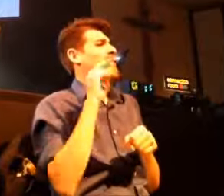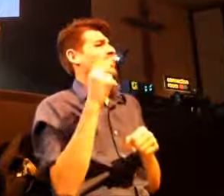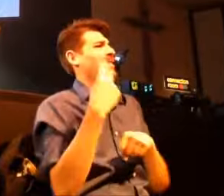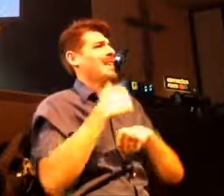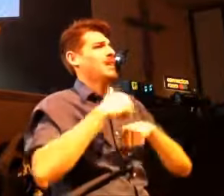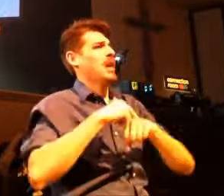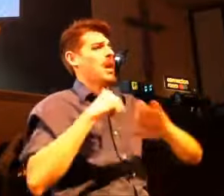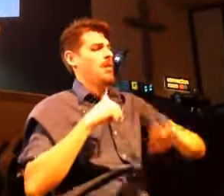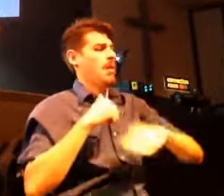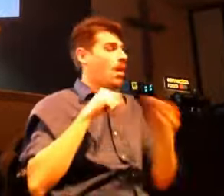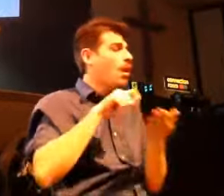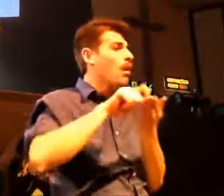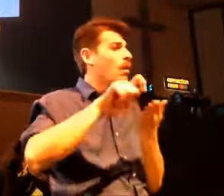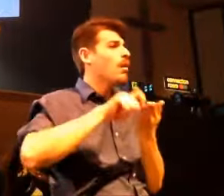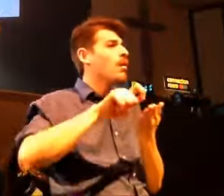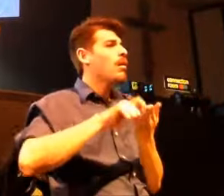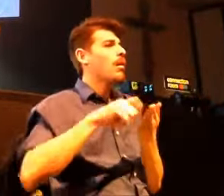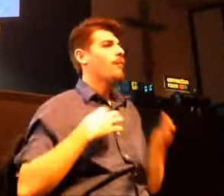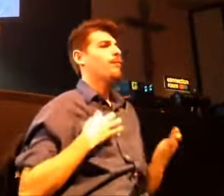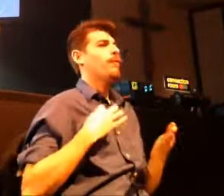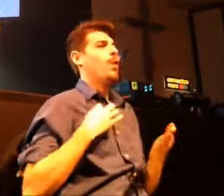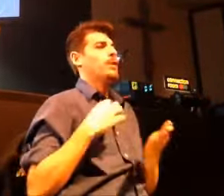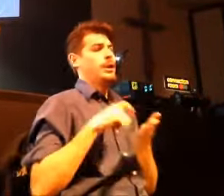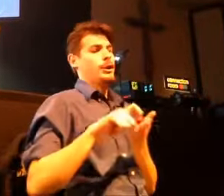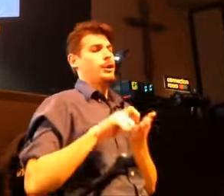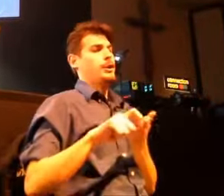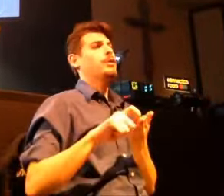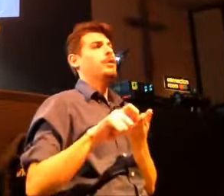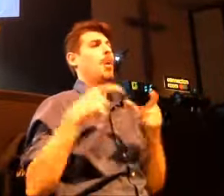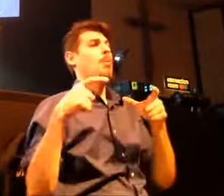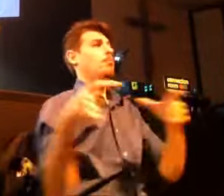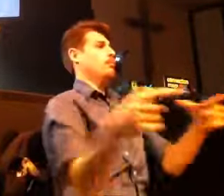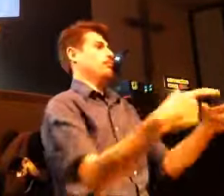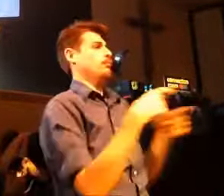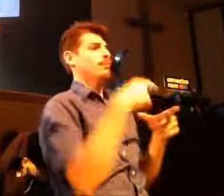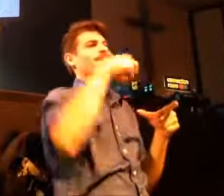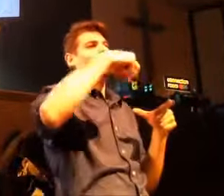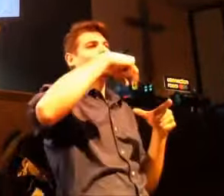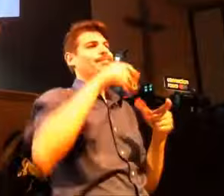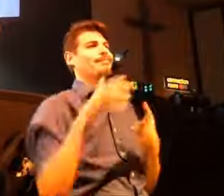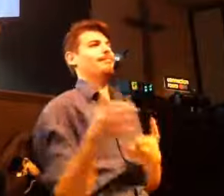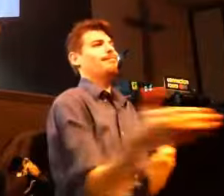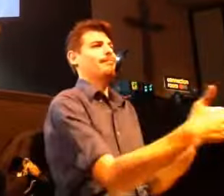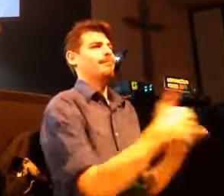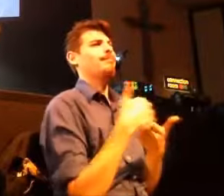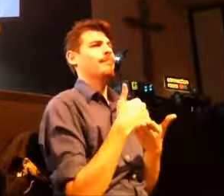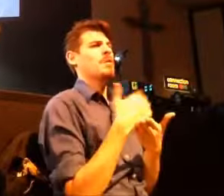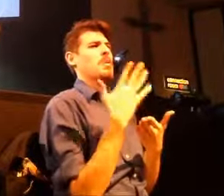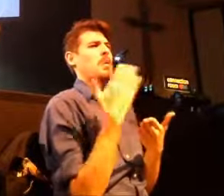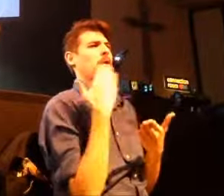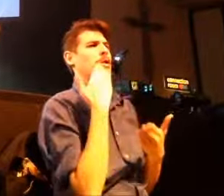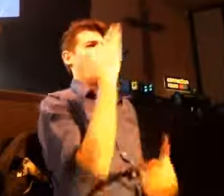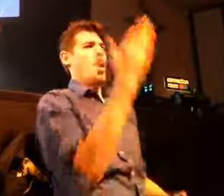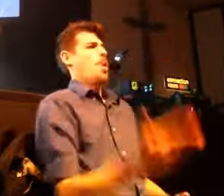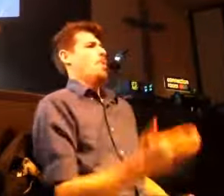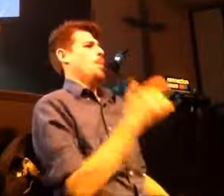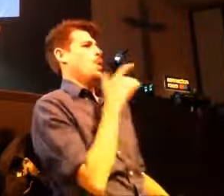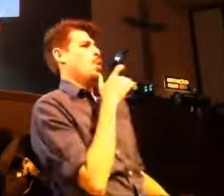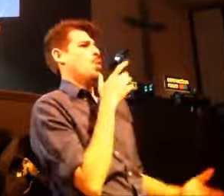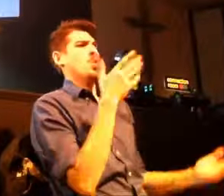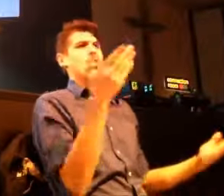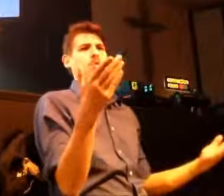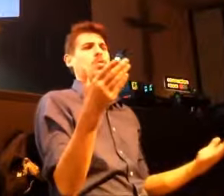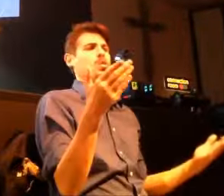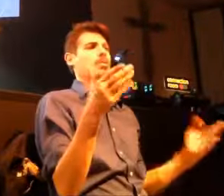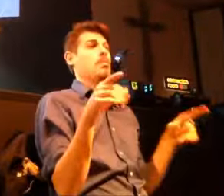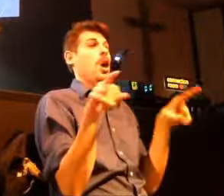offering plate comes by, if you could just put that in the offering plate as well, that would be great. We'd love to get to know who you are and all that good stuff. We also, this